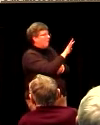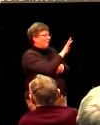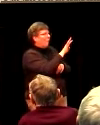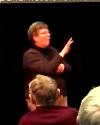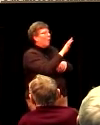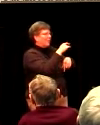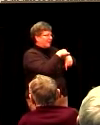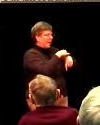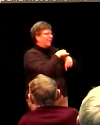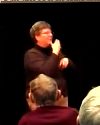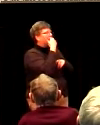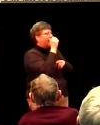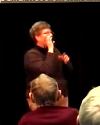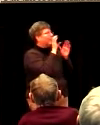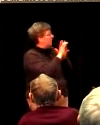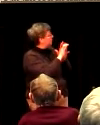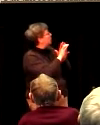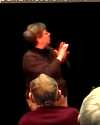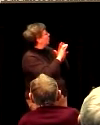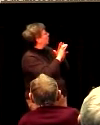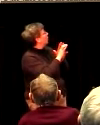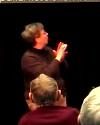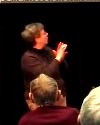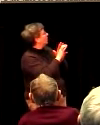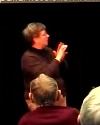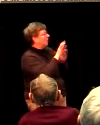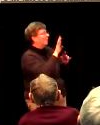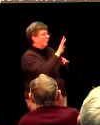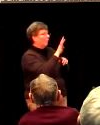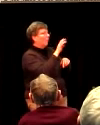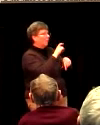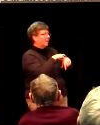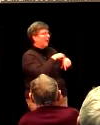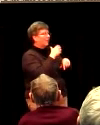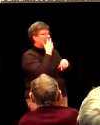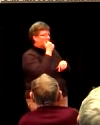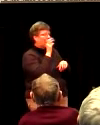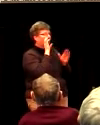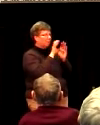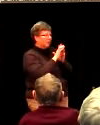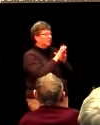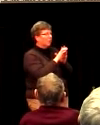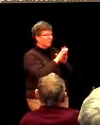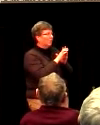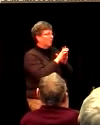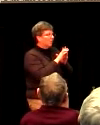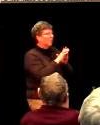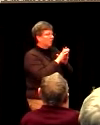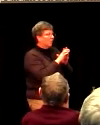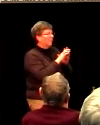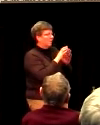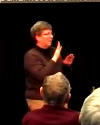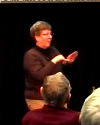spatial resolution. We went from a 4-kilometer picture to a 2-kilometer pixel.